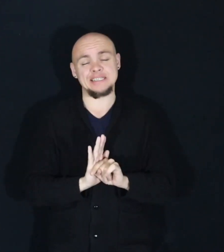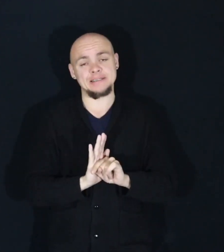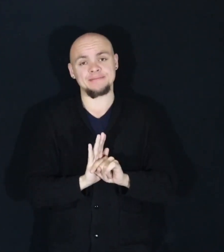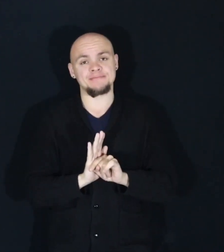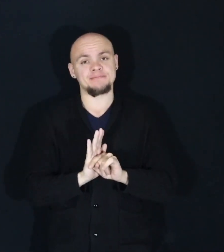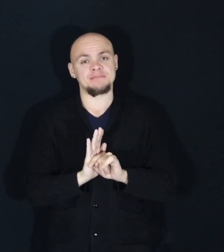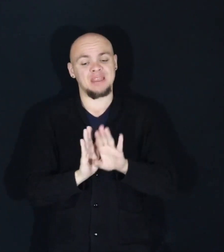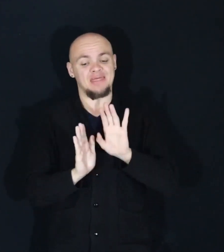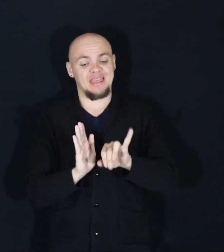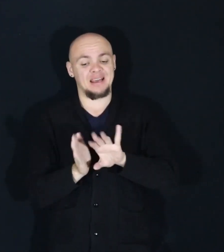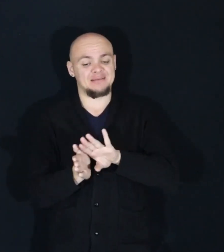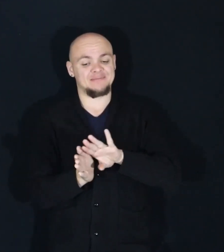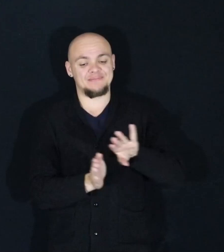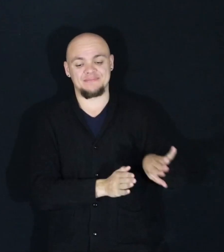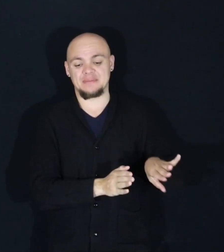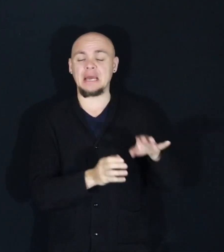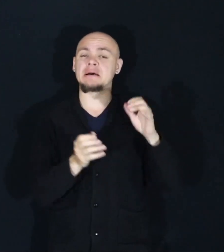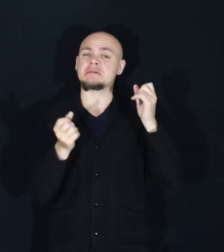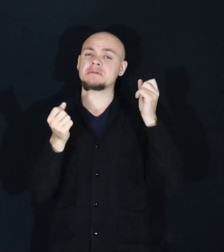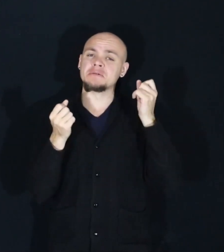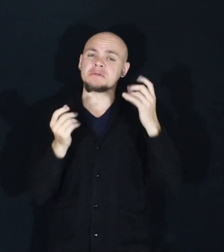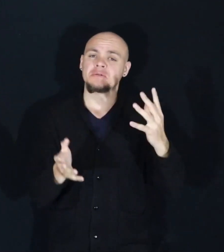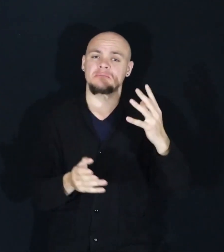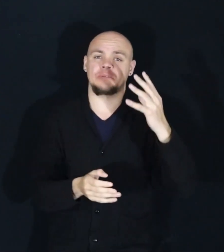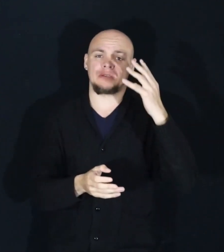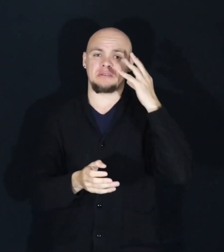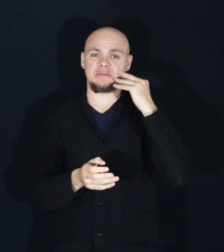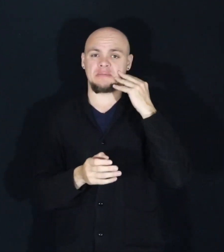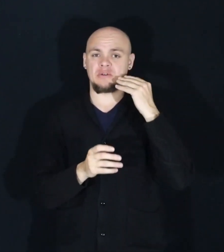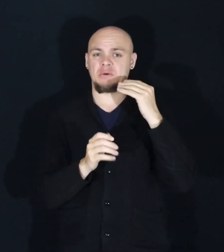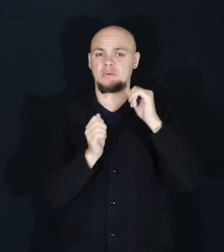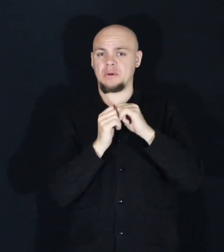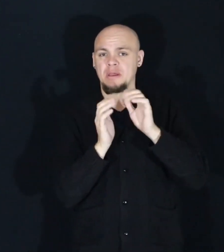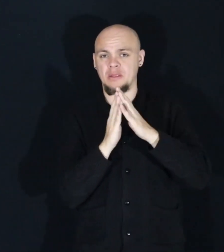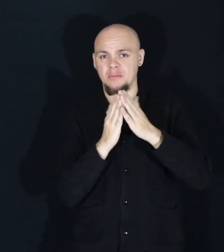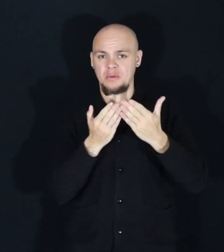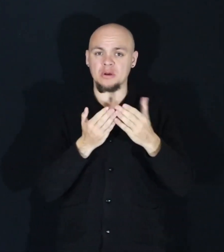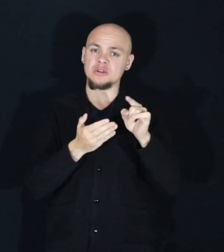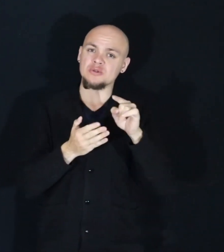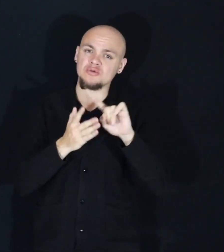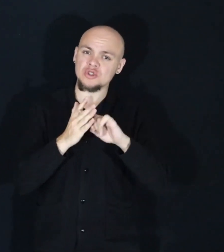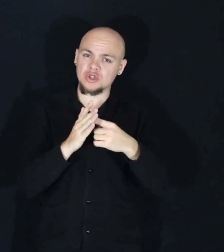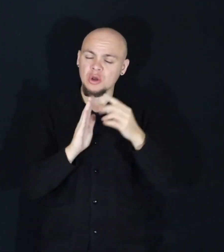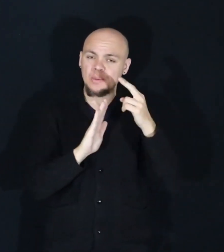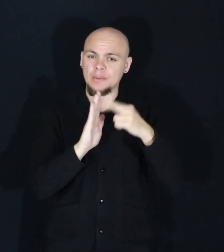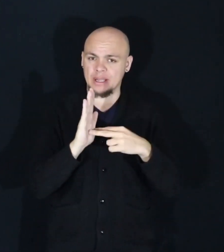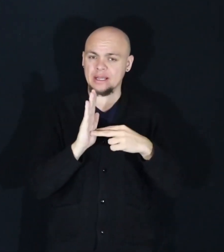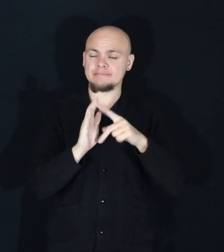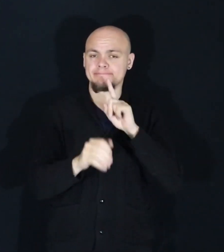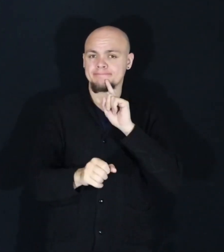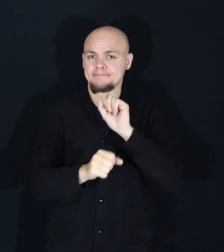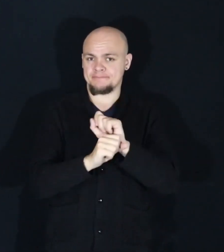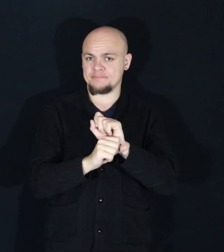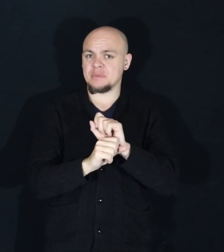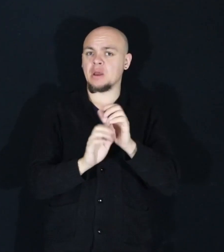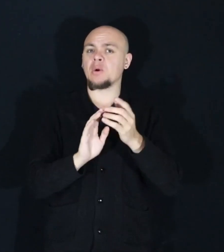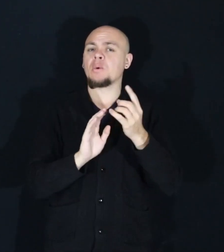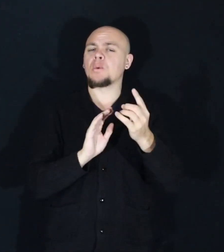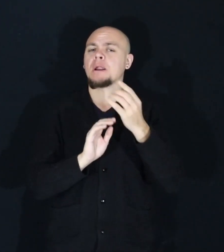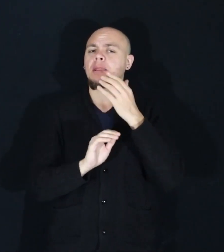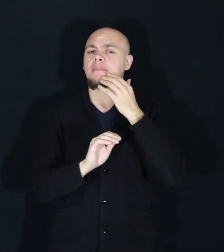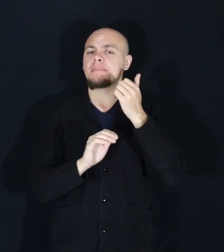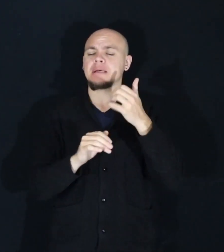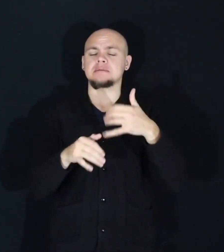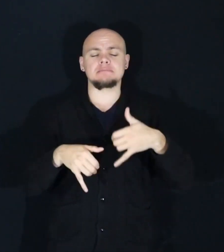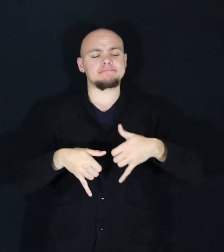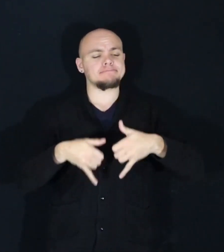it aside. There is so much to be learned from books, and you will find that once you start reading, it can genuinely be one of the most